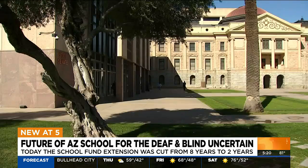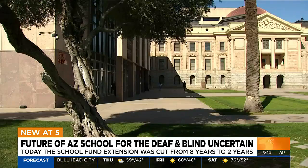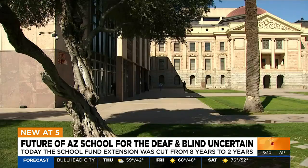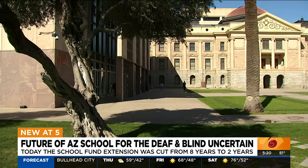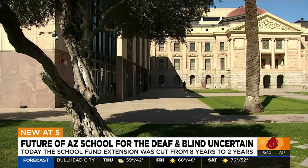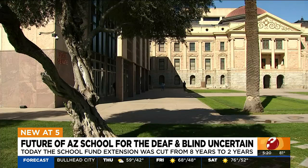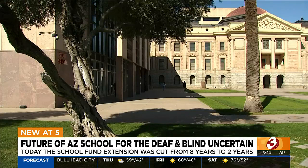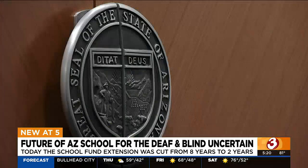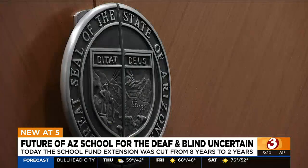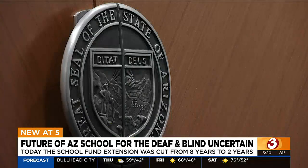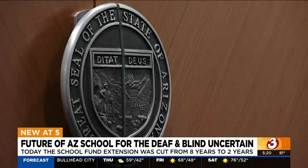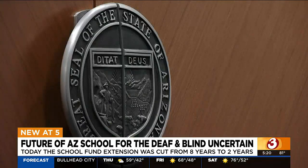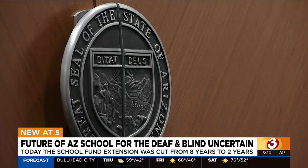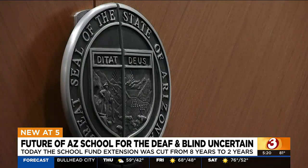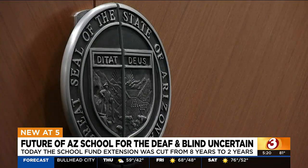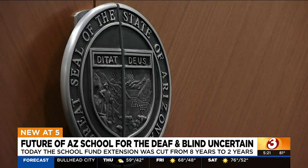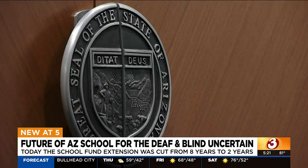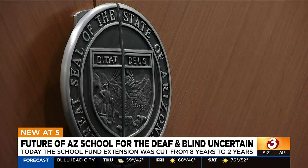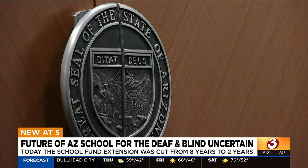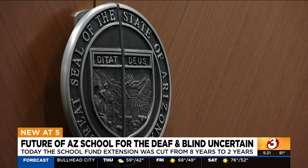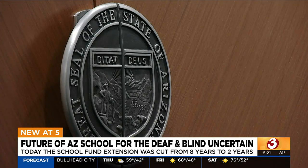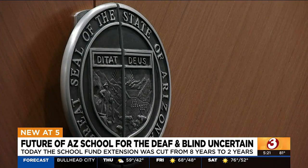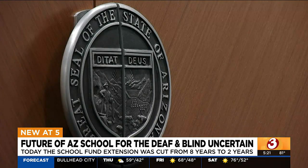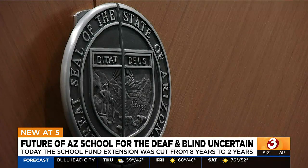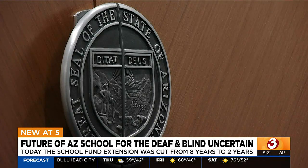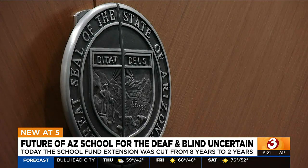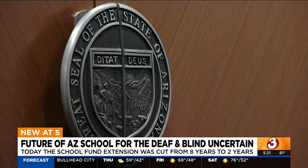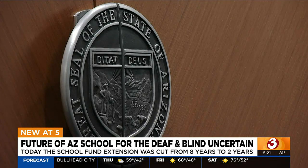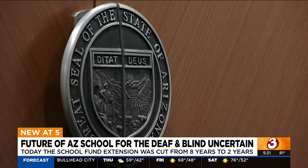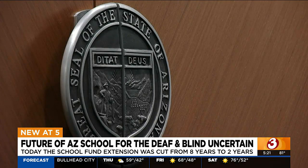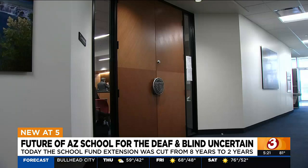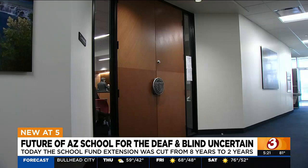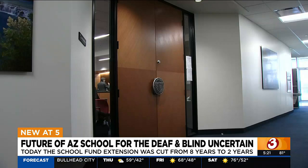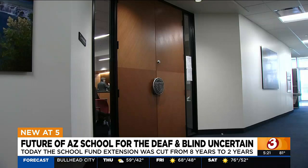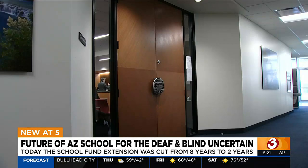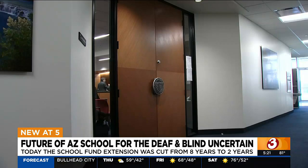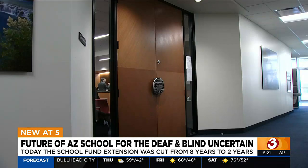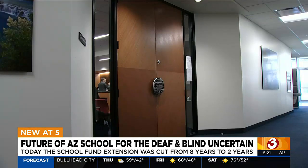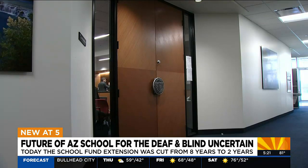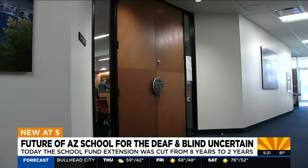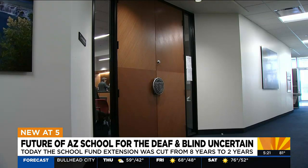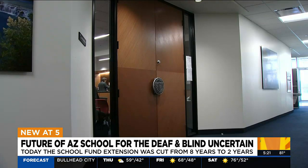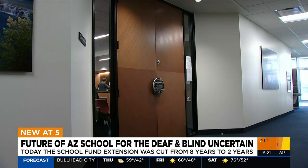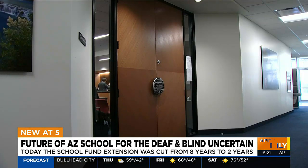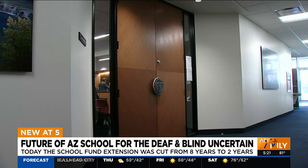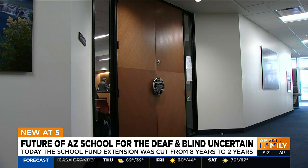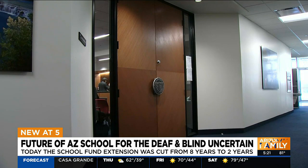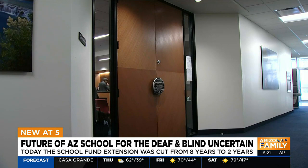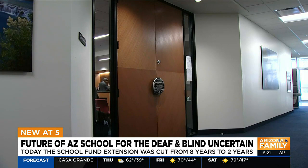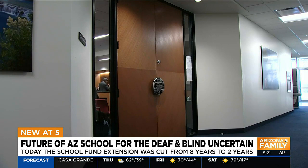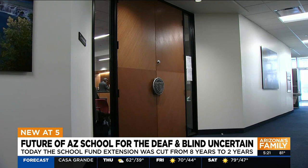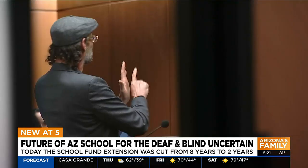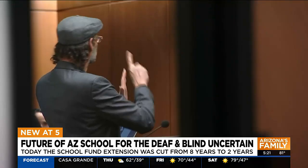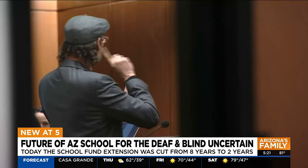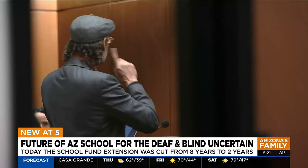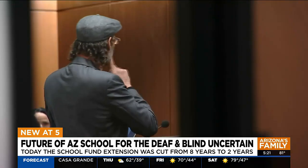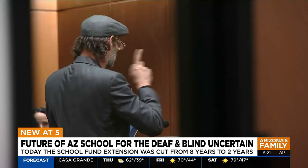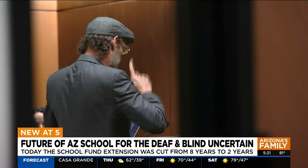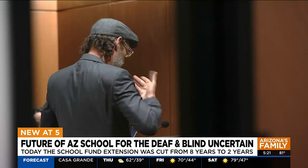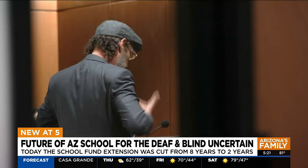Legislature has been approving extensions for the school since 1912 since lawmakers have no business getting in the way. Kotzer is hoping a